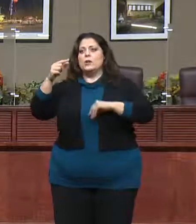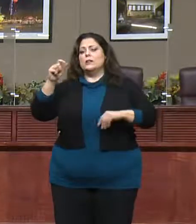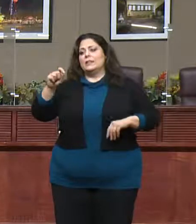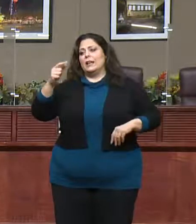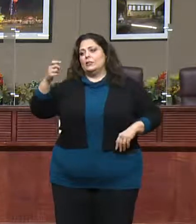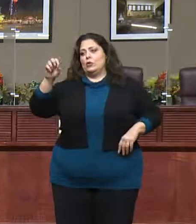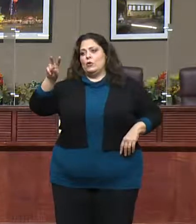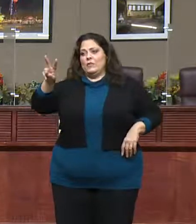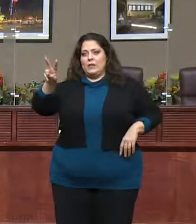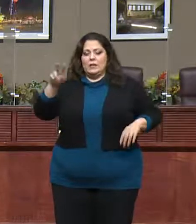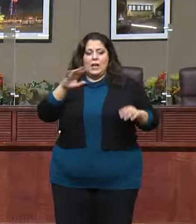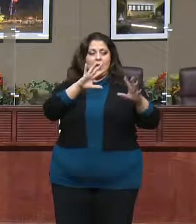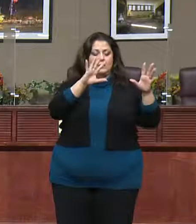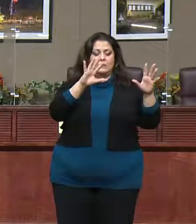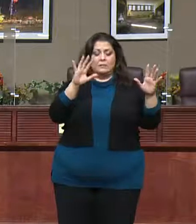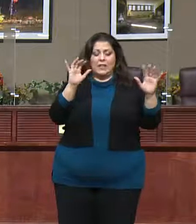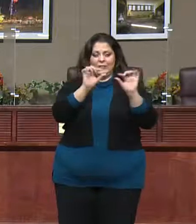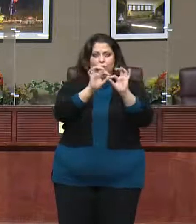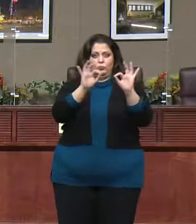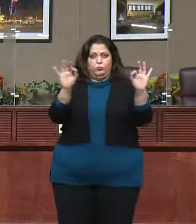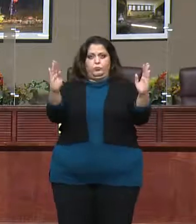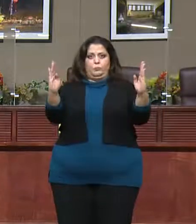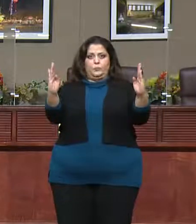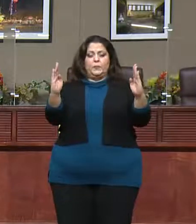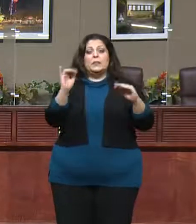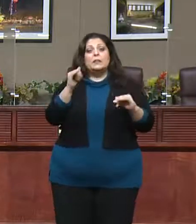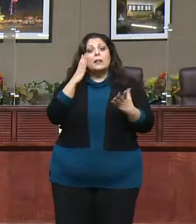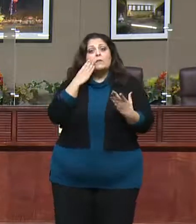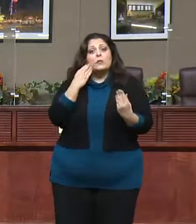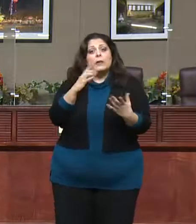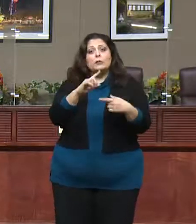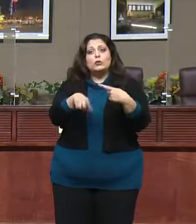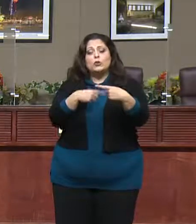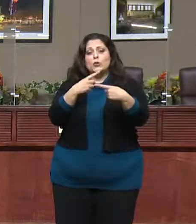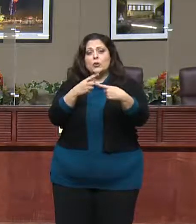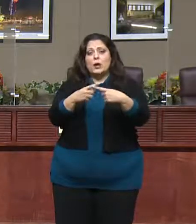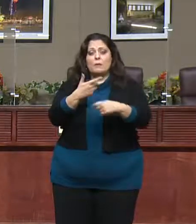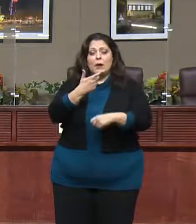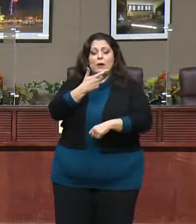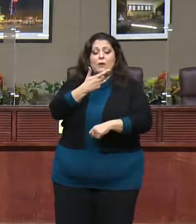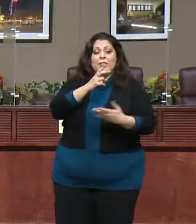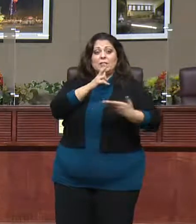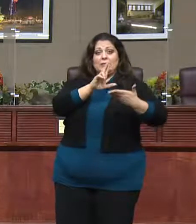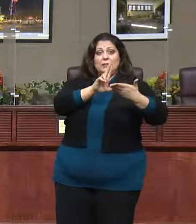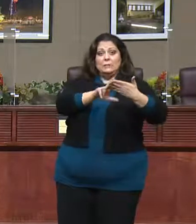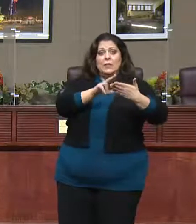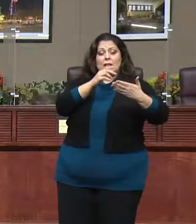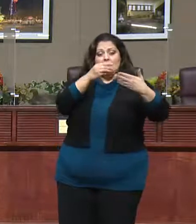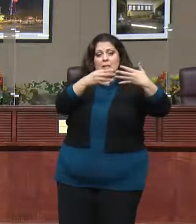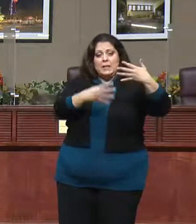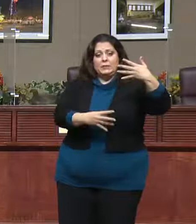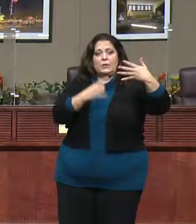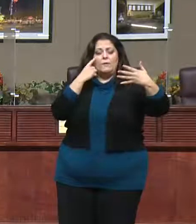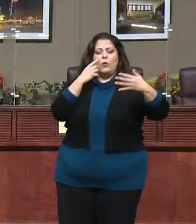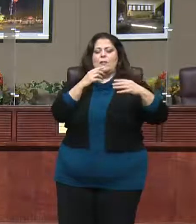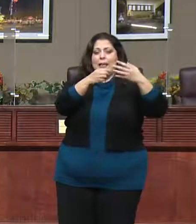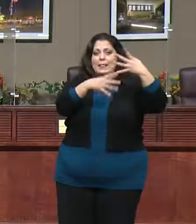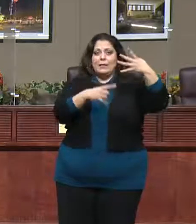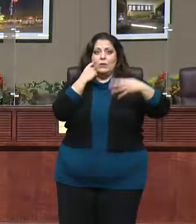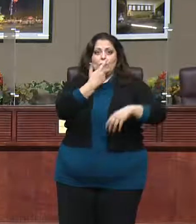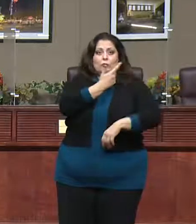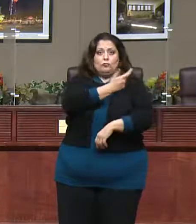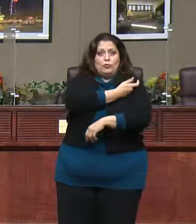And there you are going to find information about the draft plan for vaccination for the entire state. And there's also going to be